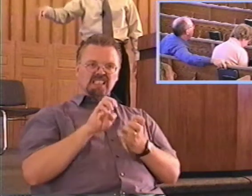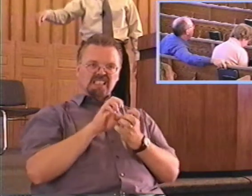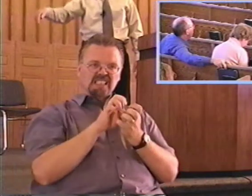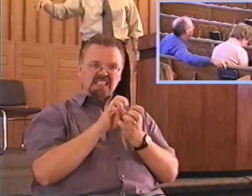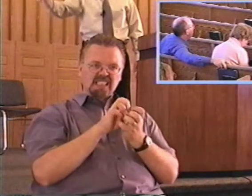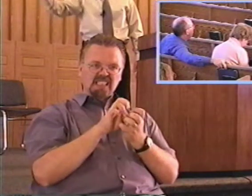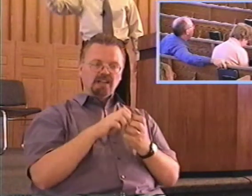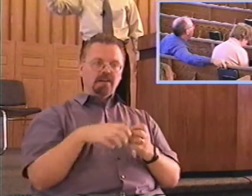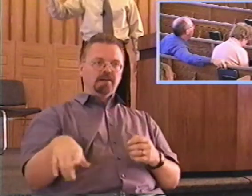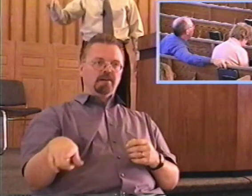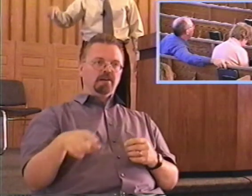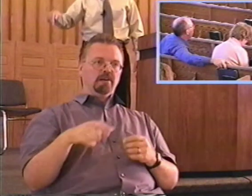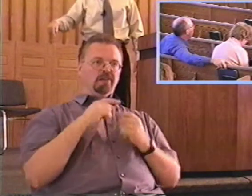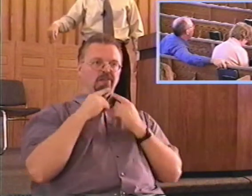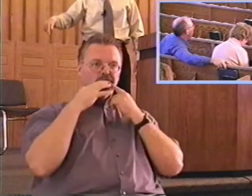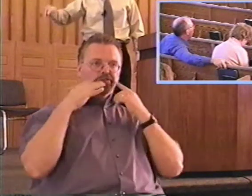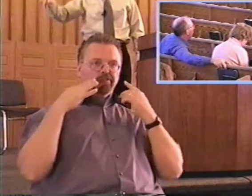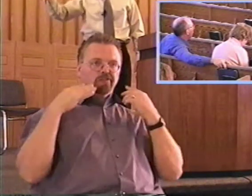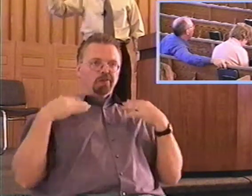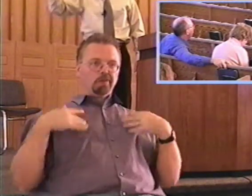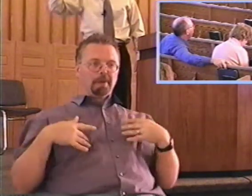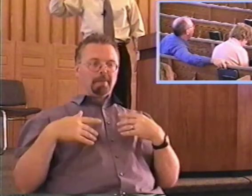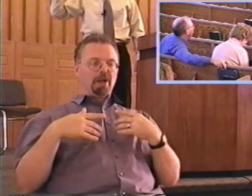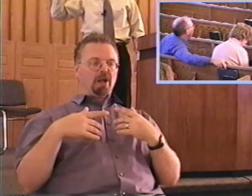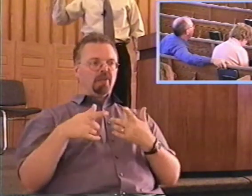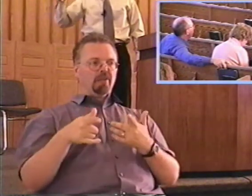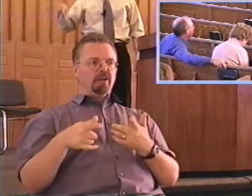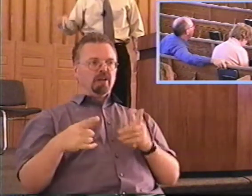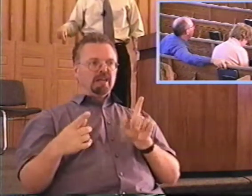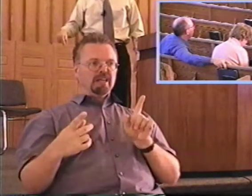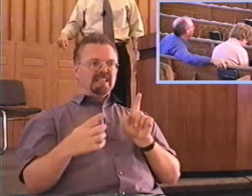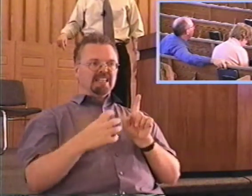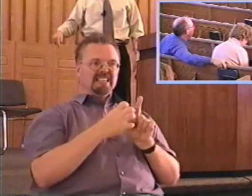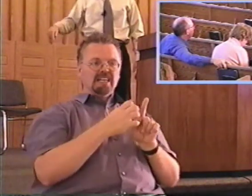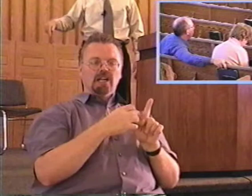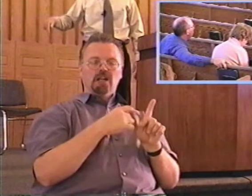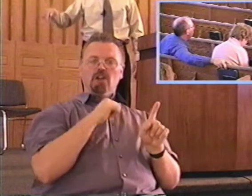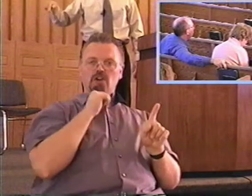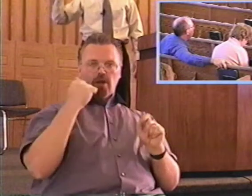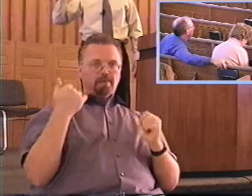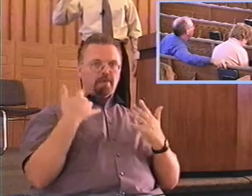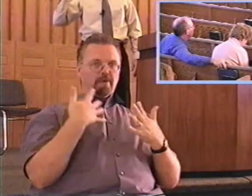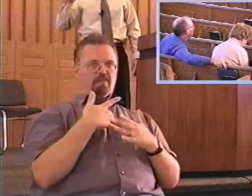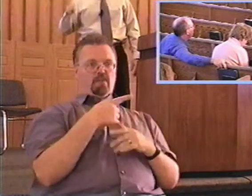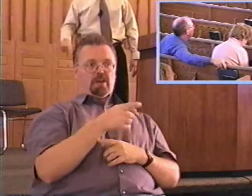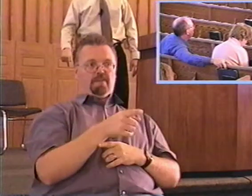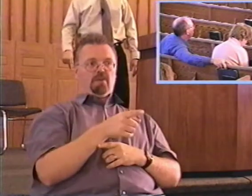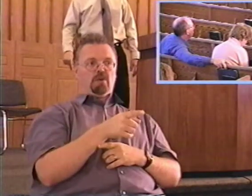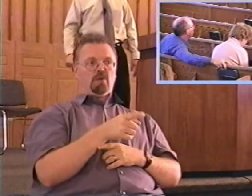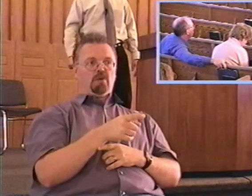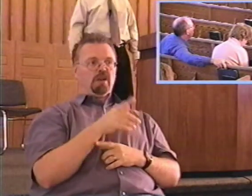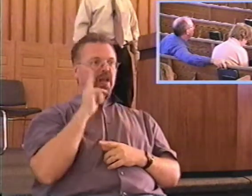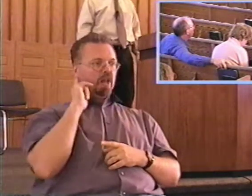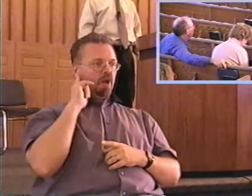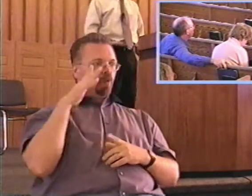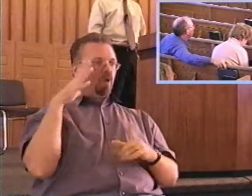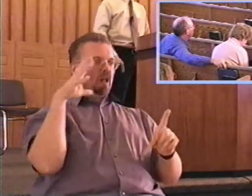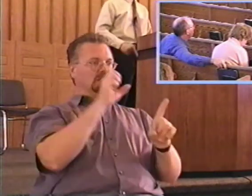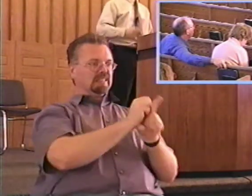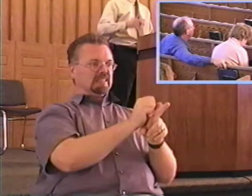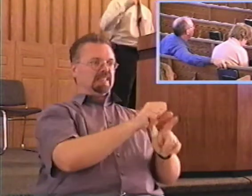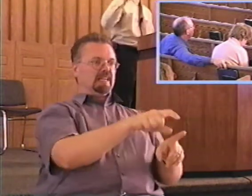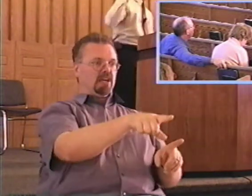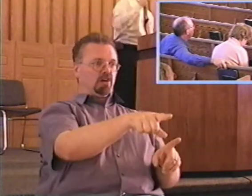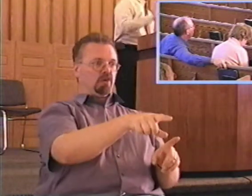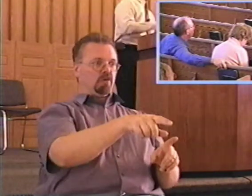with a foaming mouth straight towards you and will show no fear of you and will attack you.